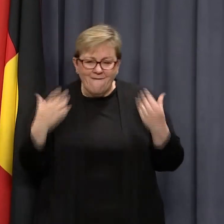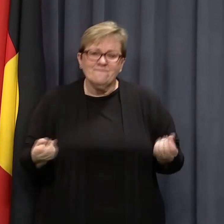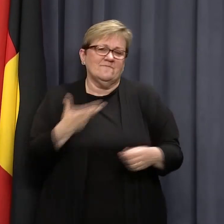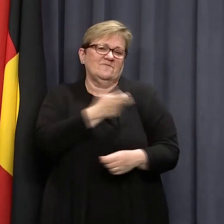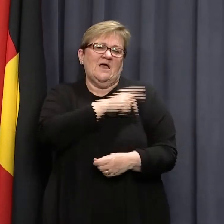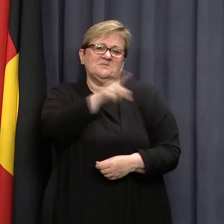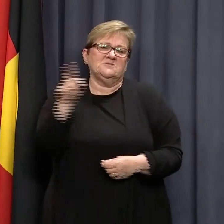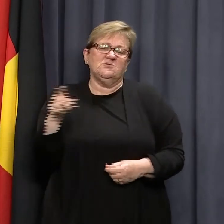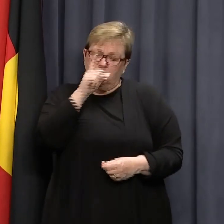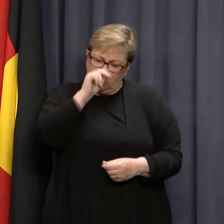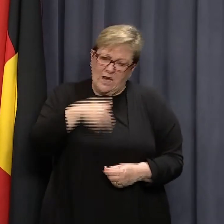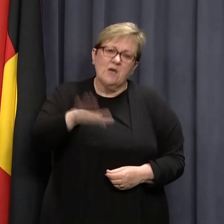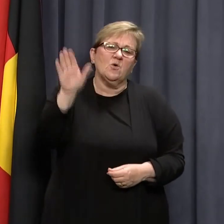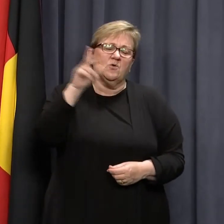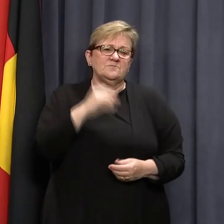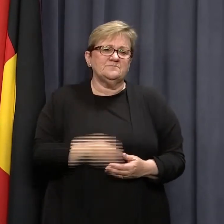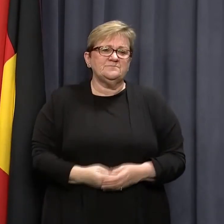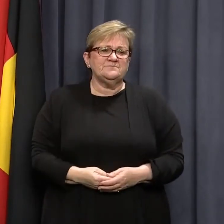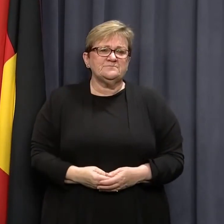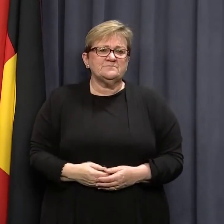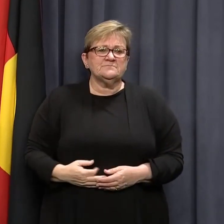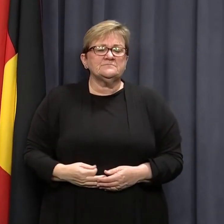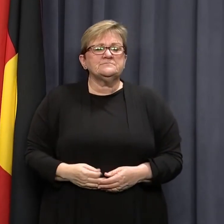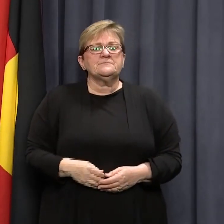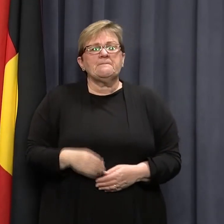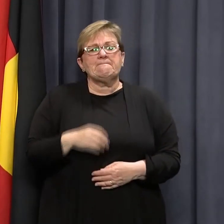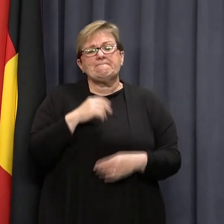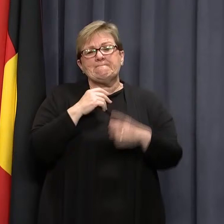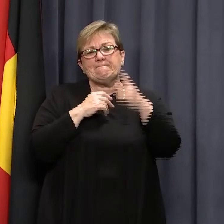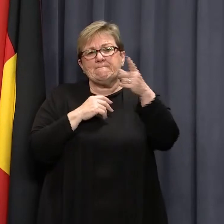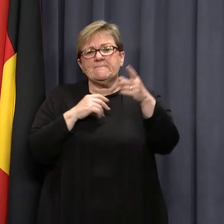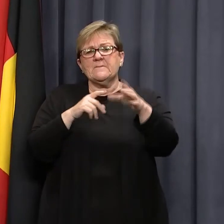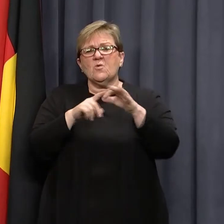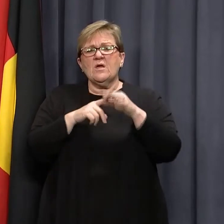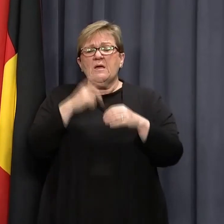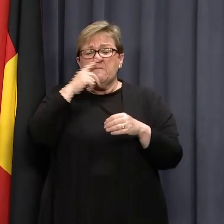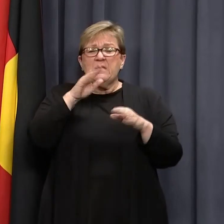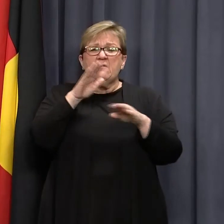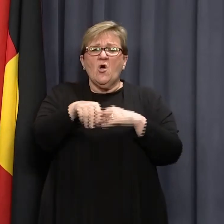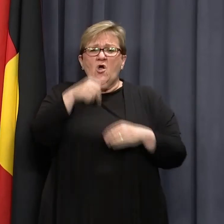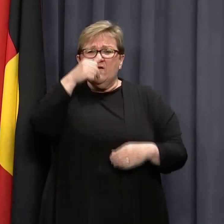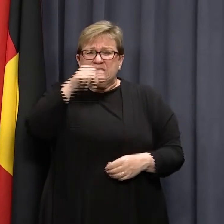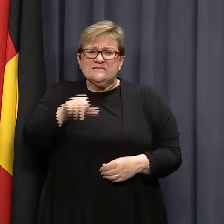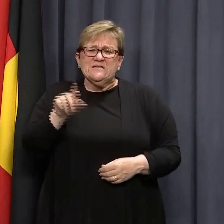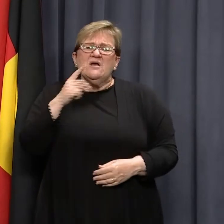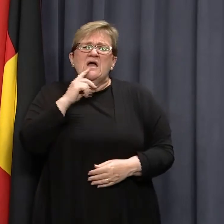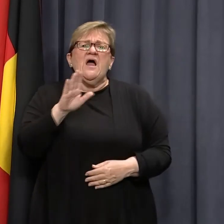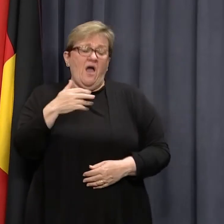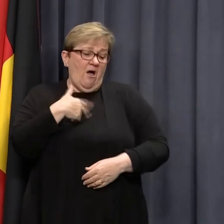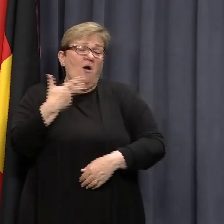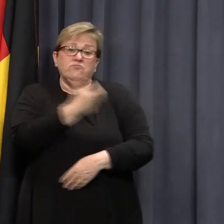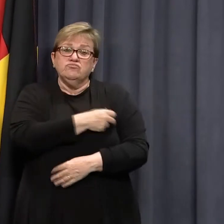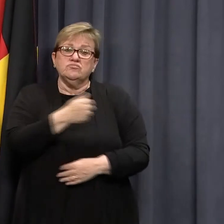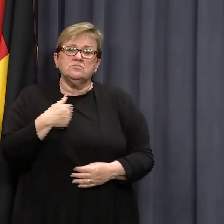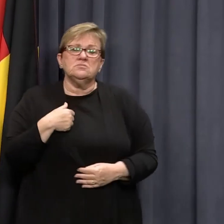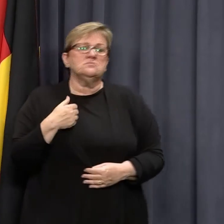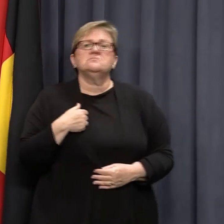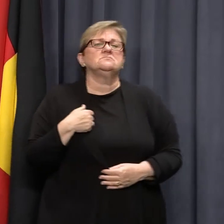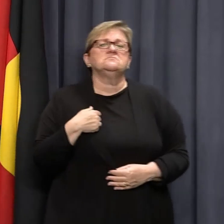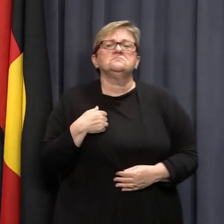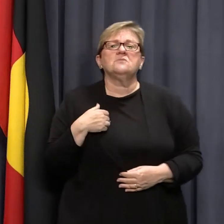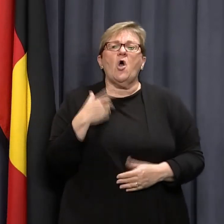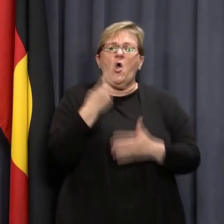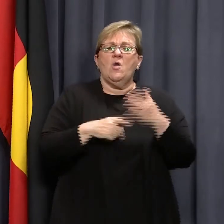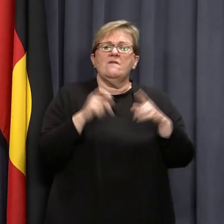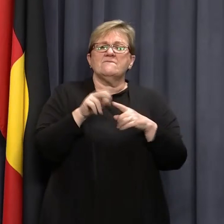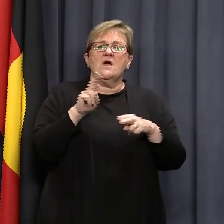there and available. Dr. Robertson, what do you say to those over 60 who say, well, I'll have a jab, but I'm only going to have